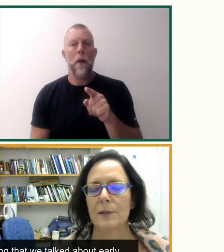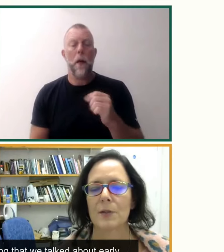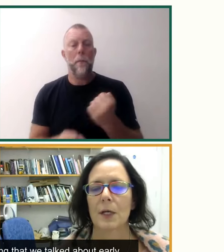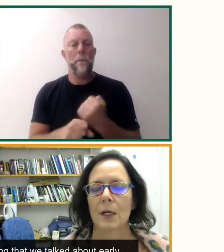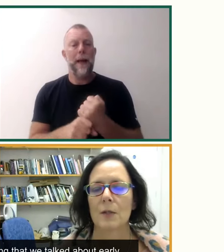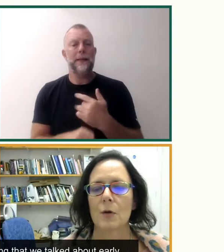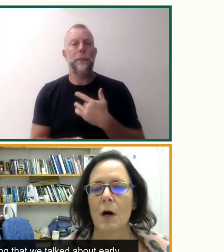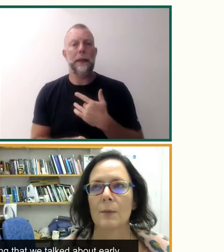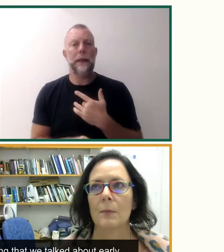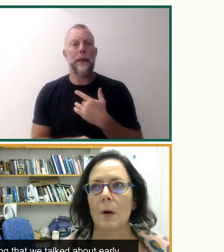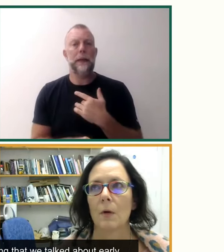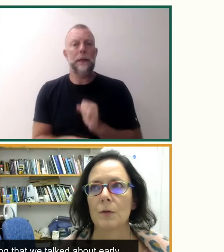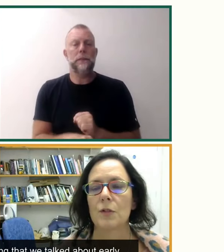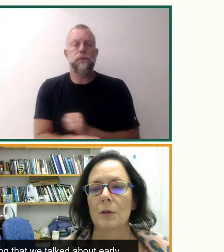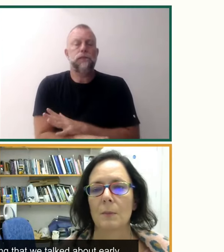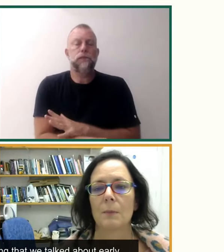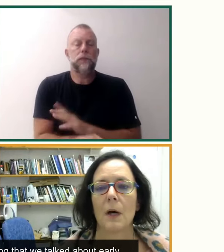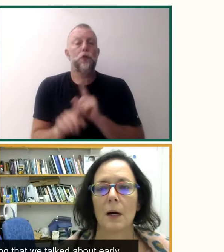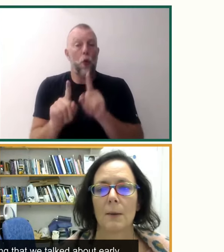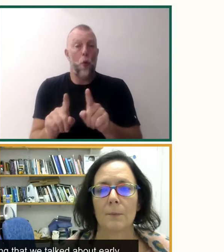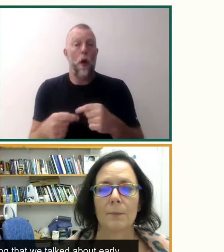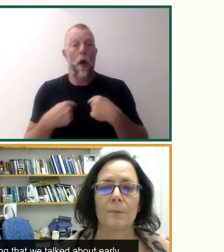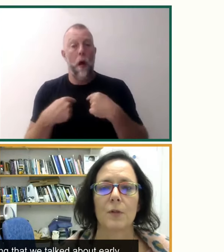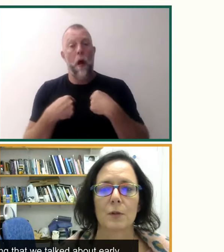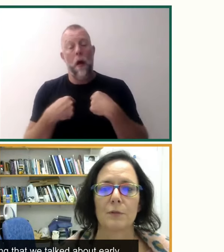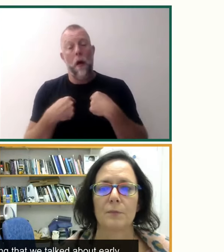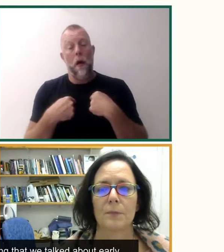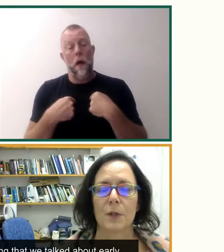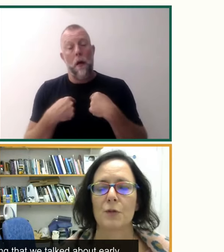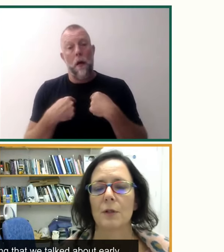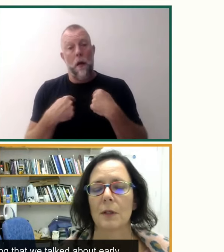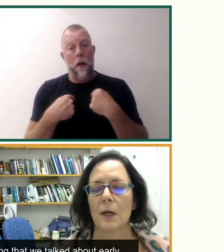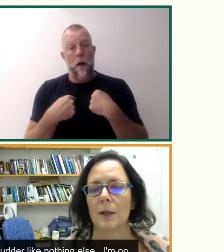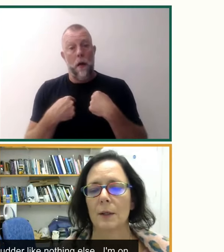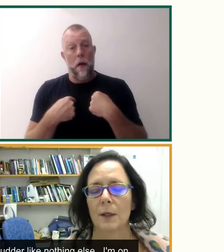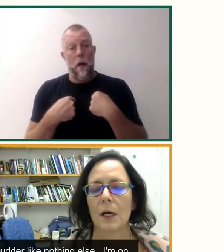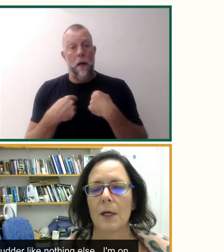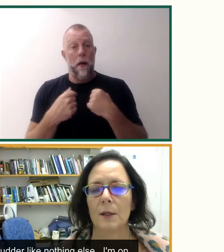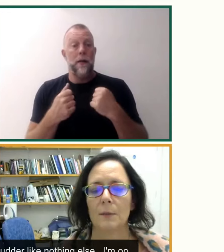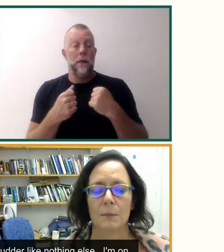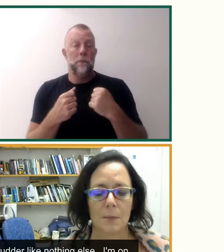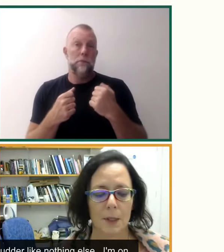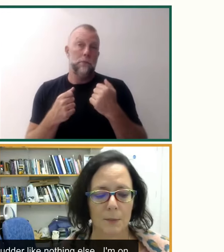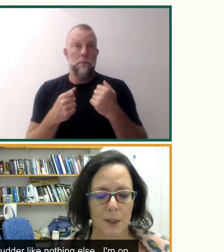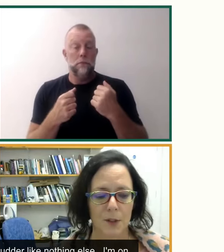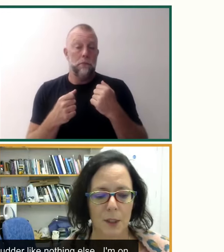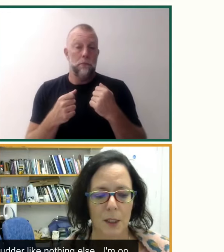like nothing else. So I'm on some sort of social